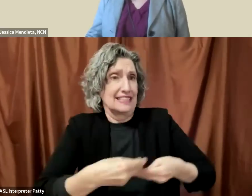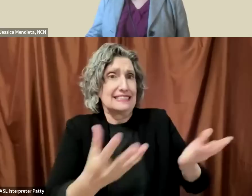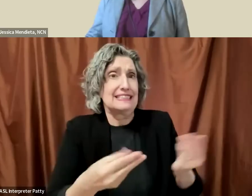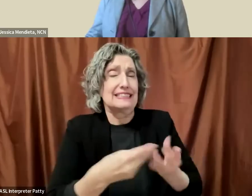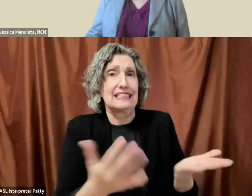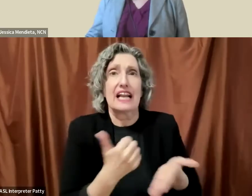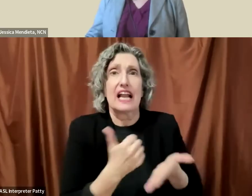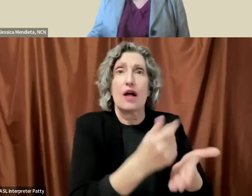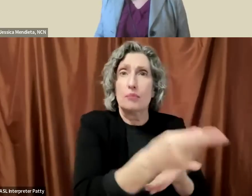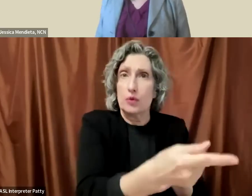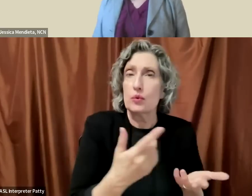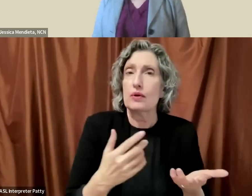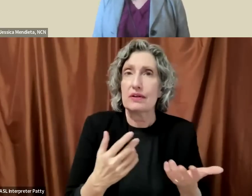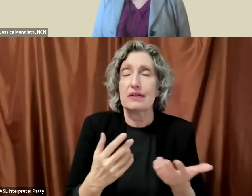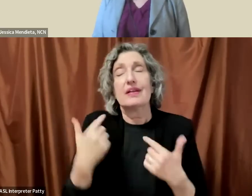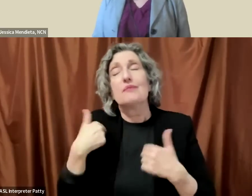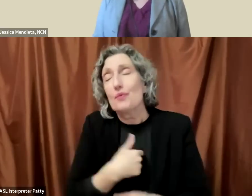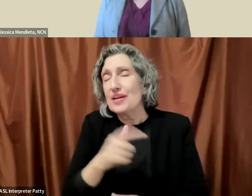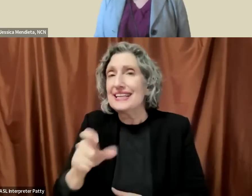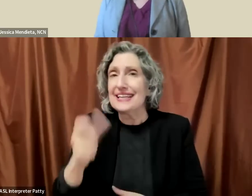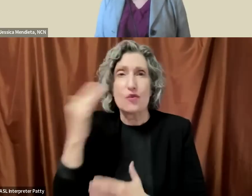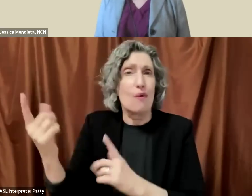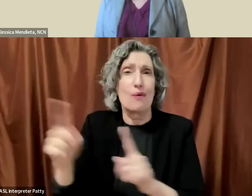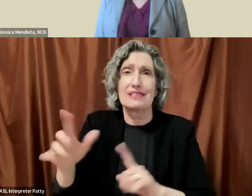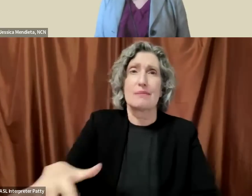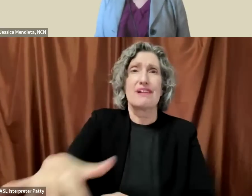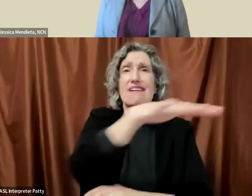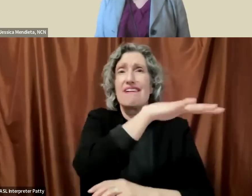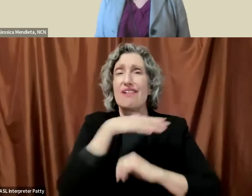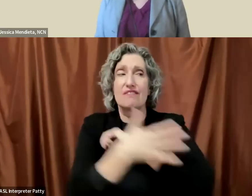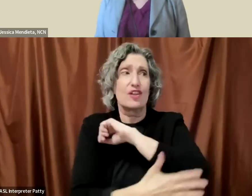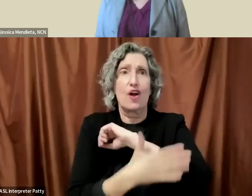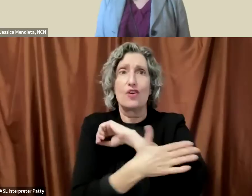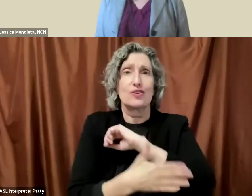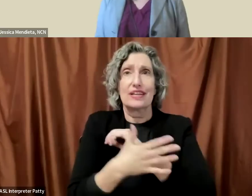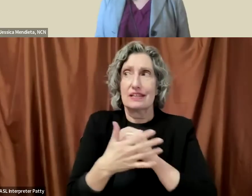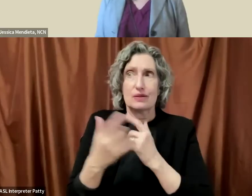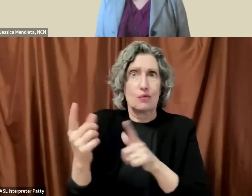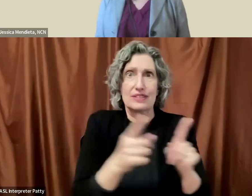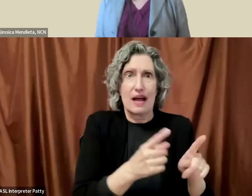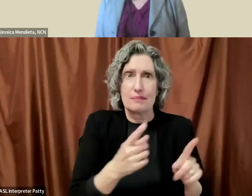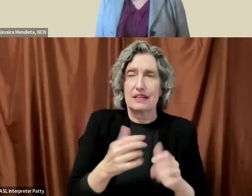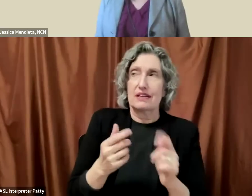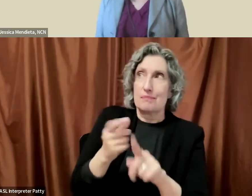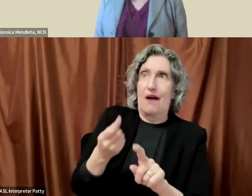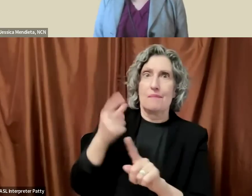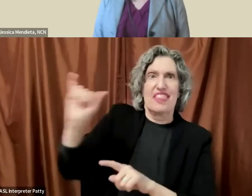a programmatic level and seeing what's happening across the country, more widespread of how this is really being implemented.